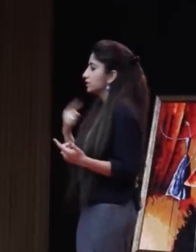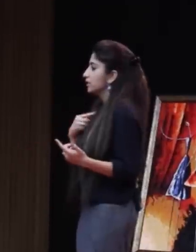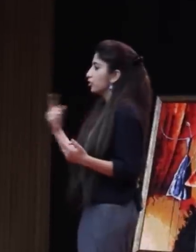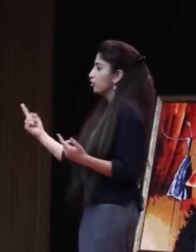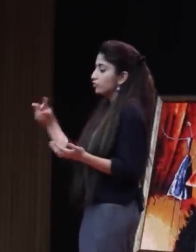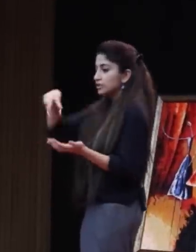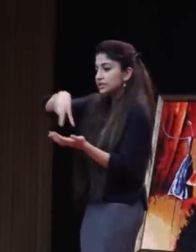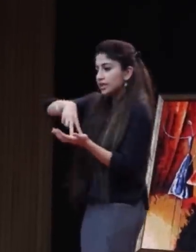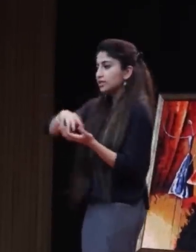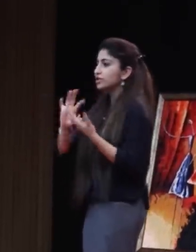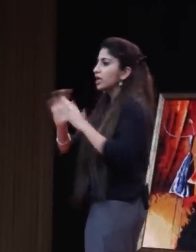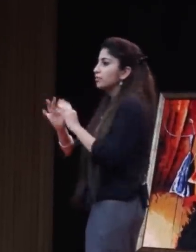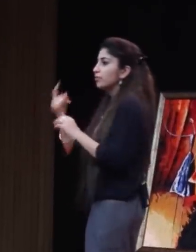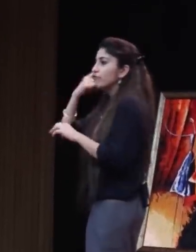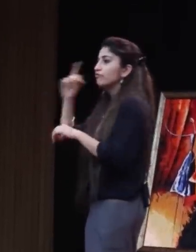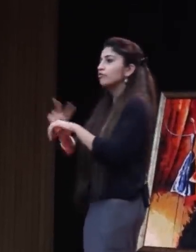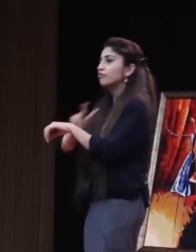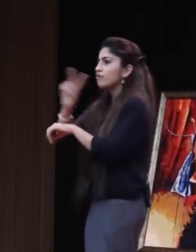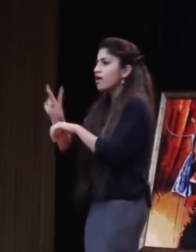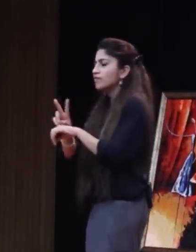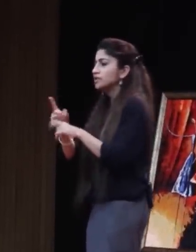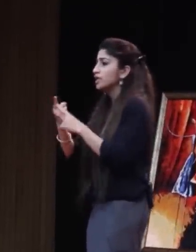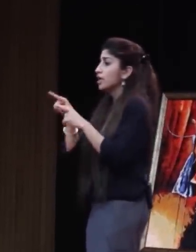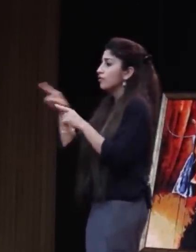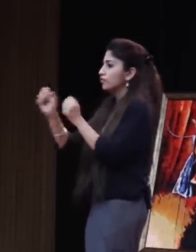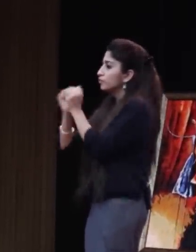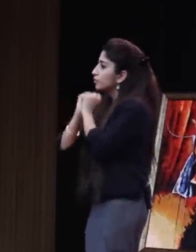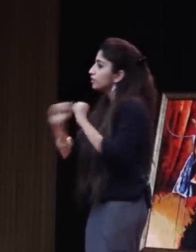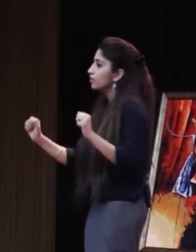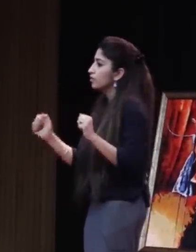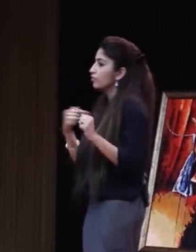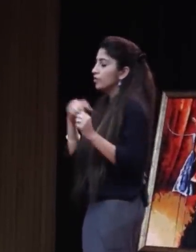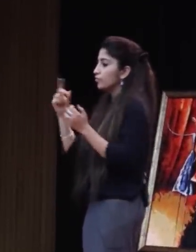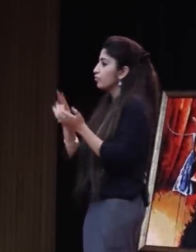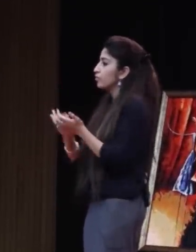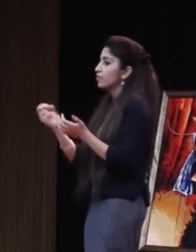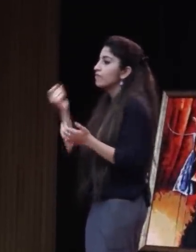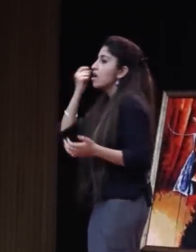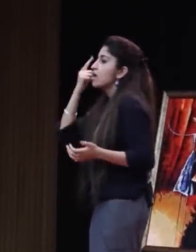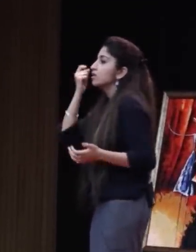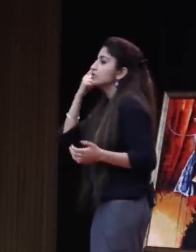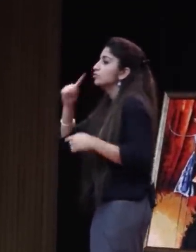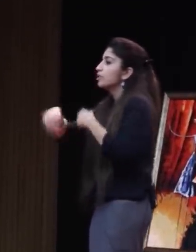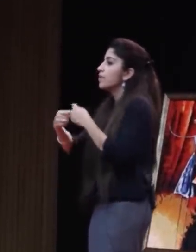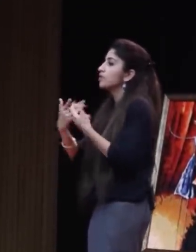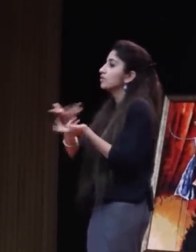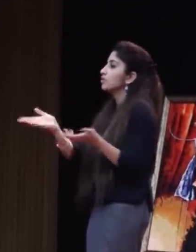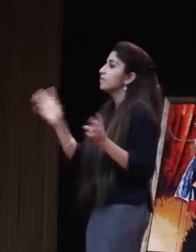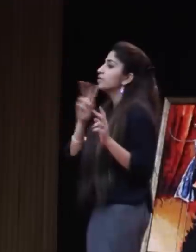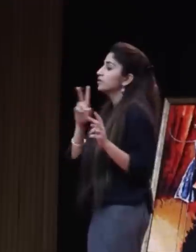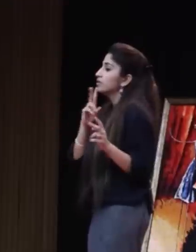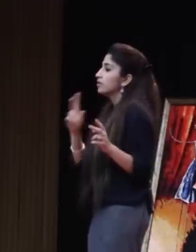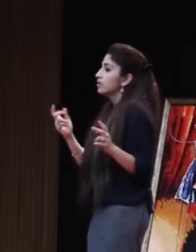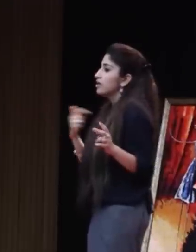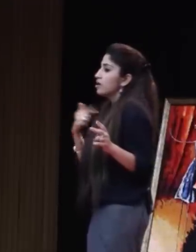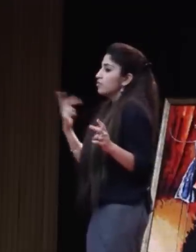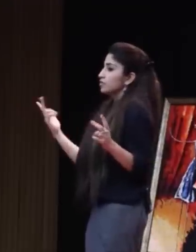said, all these words that they were saying since few hours, we would have not understood if you were not